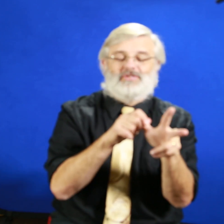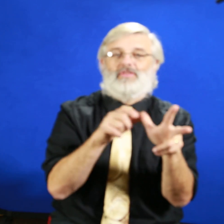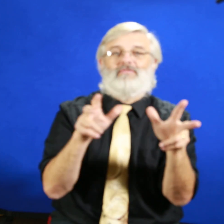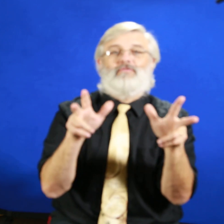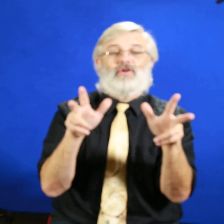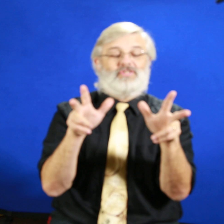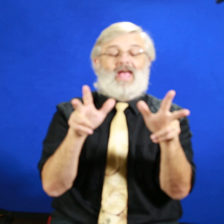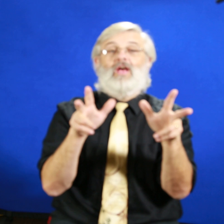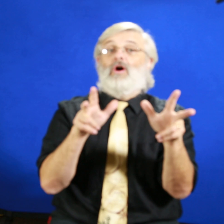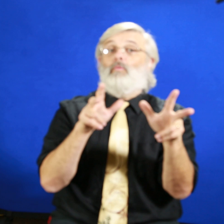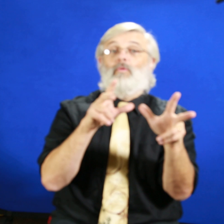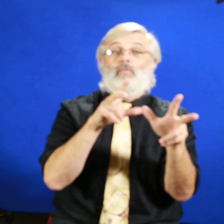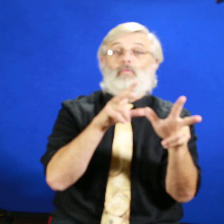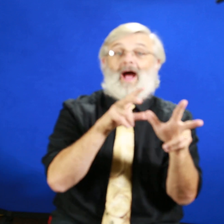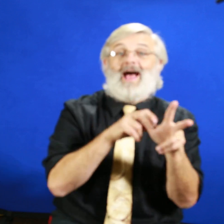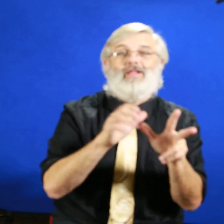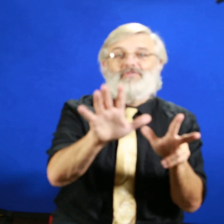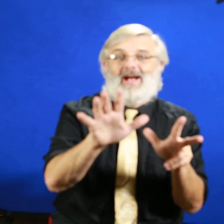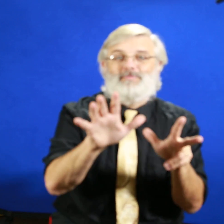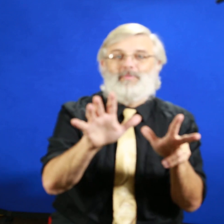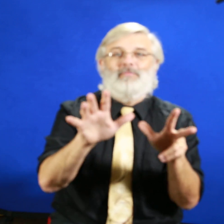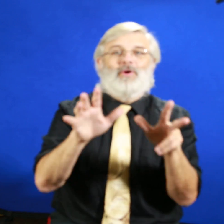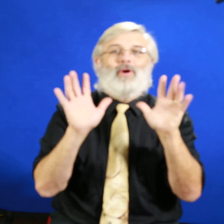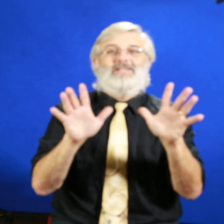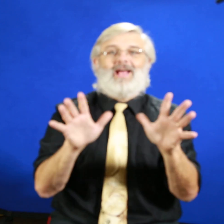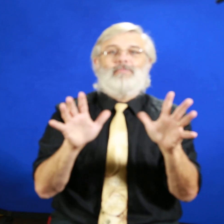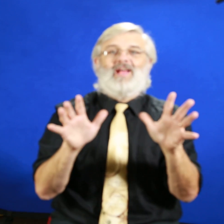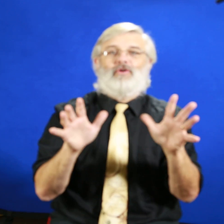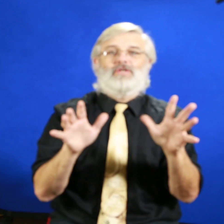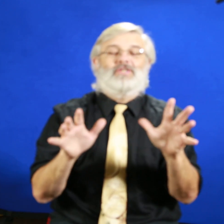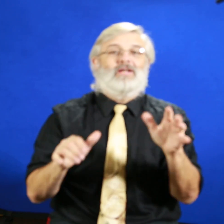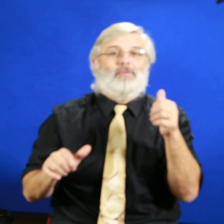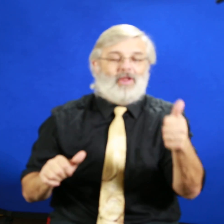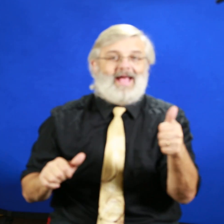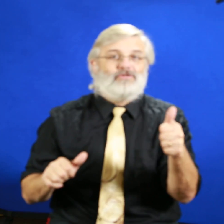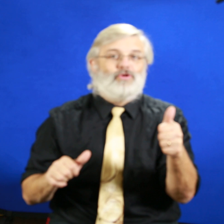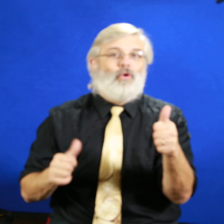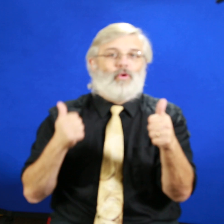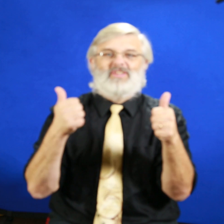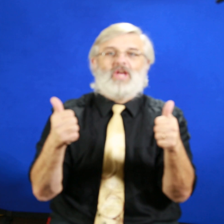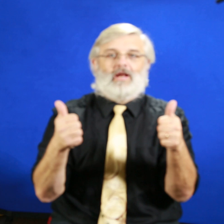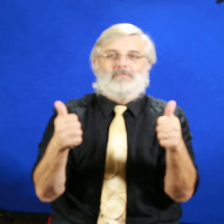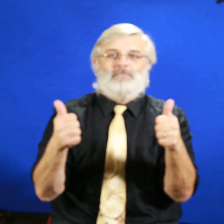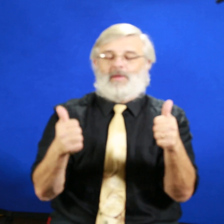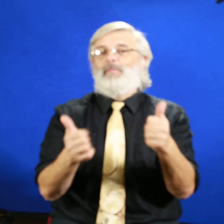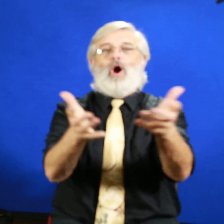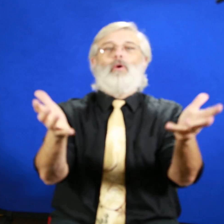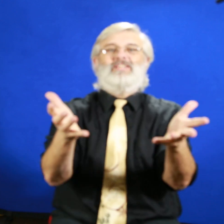on the first day, and I love to ask people, what did God make first, the plants or the sun? And people always